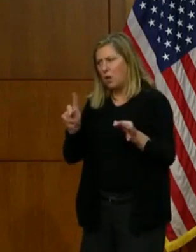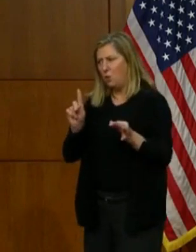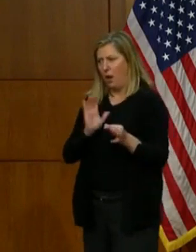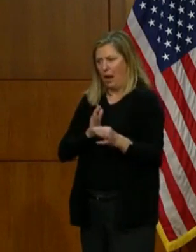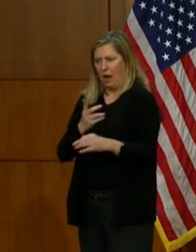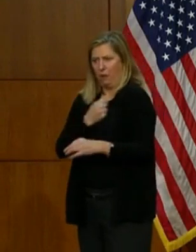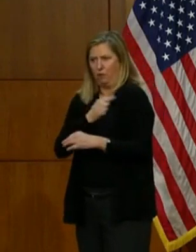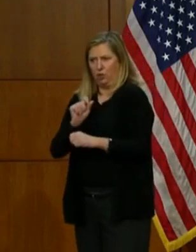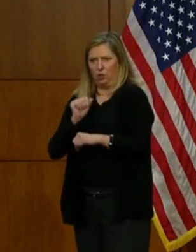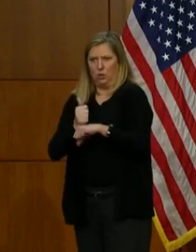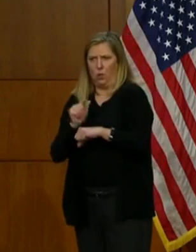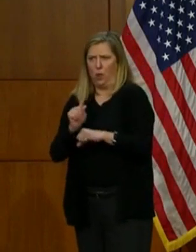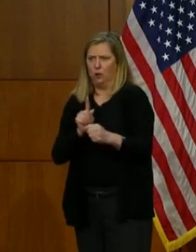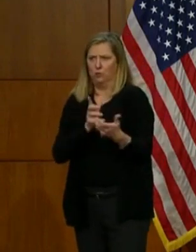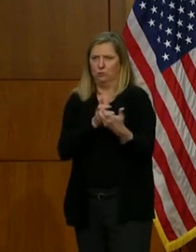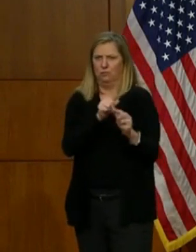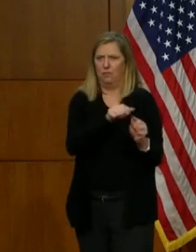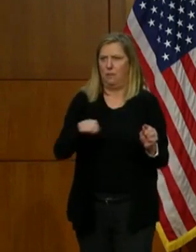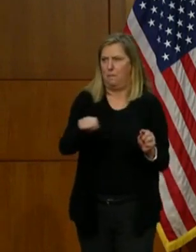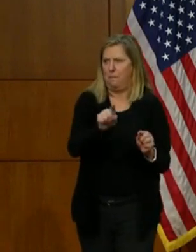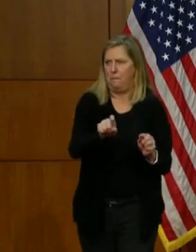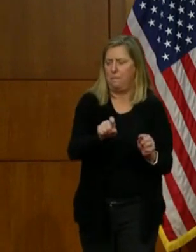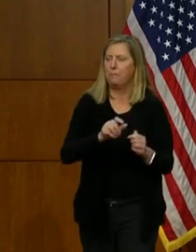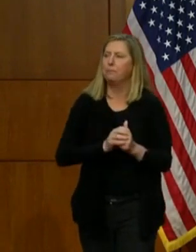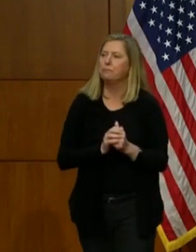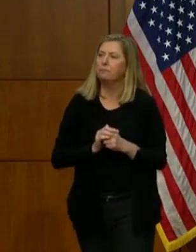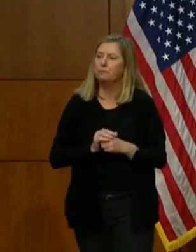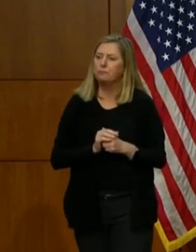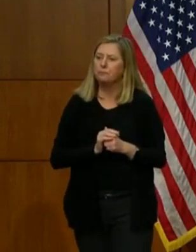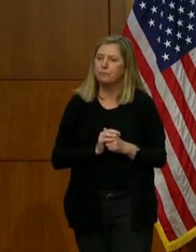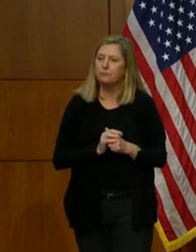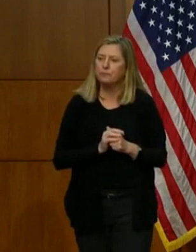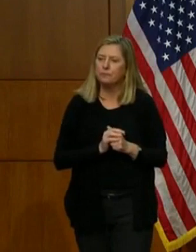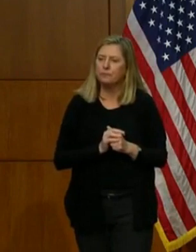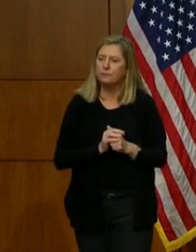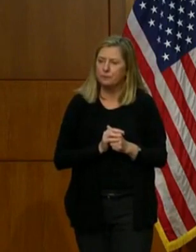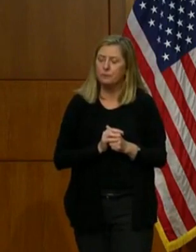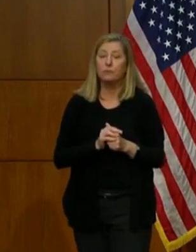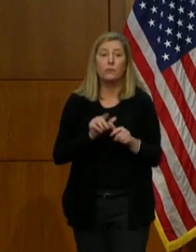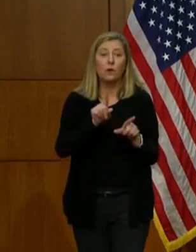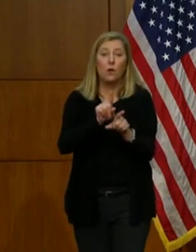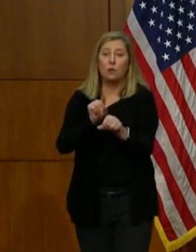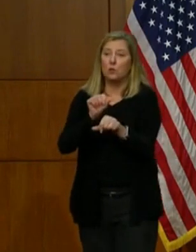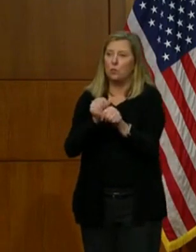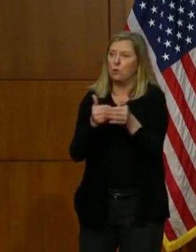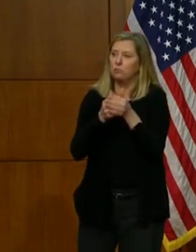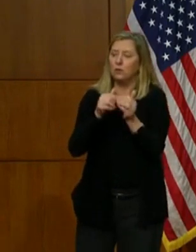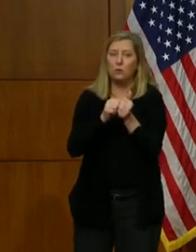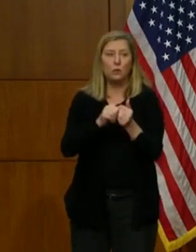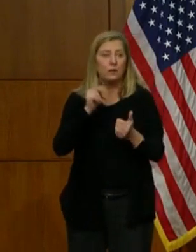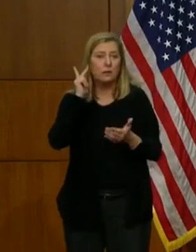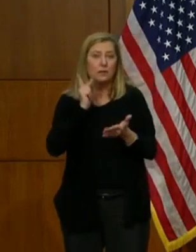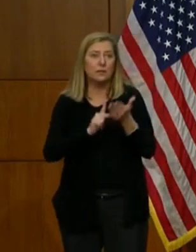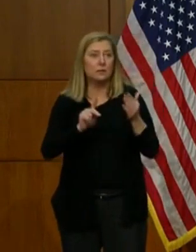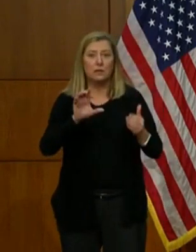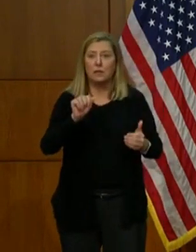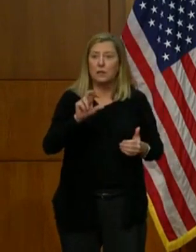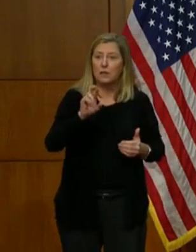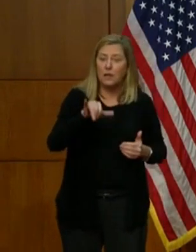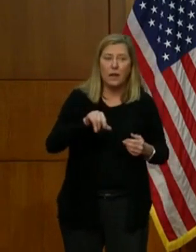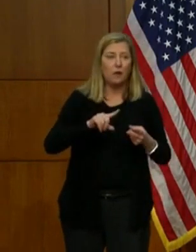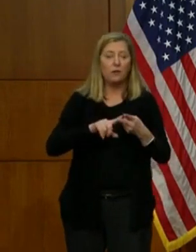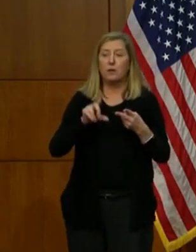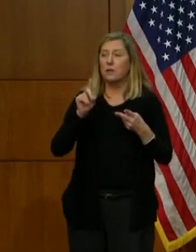vaccination sites should be. We're also working very closely with Secretary Carey, Dr. Oliver, and Dr. Avula